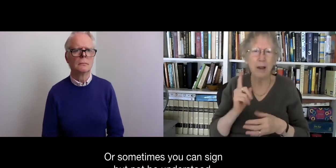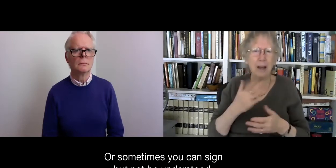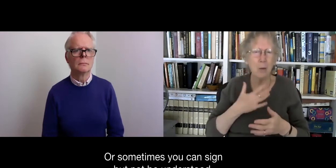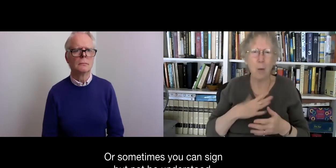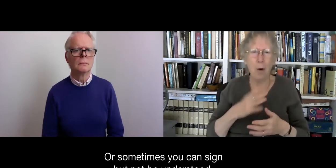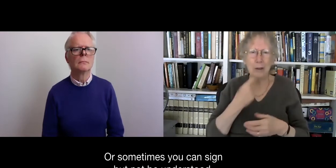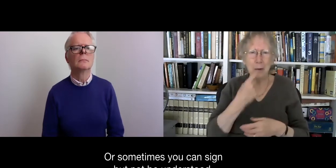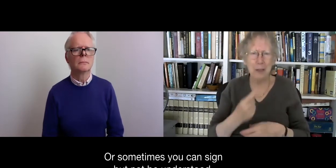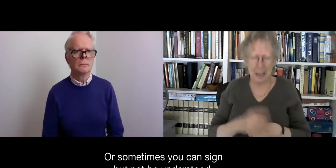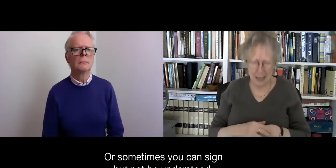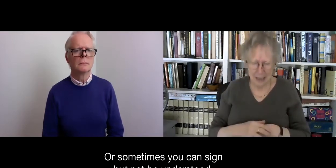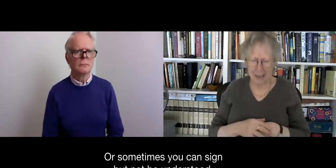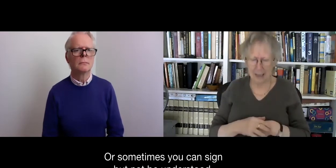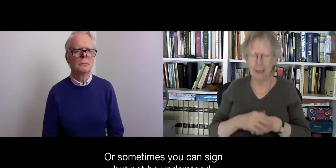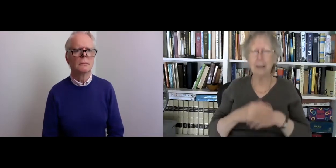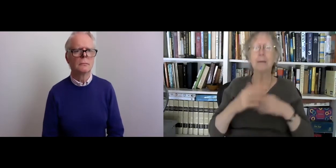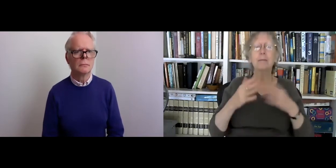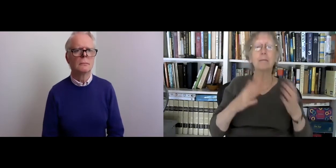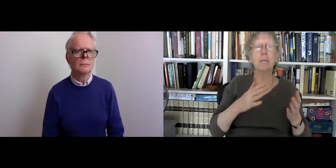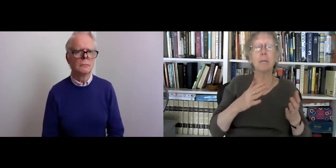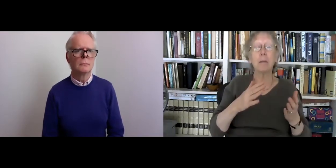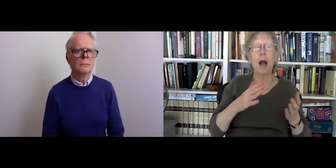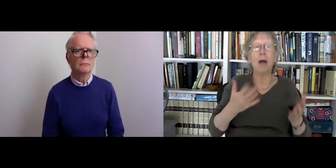can sign but not be understood.